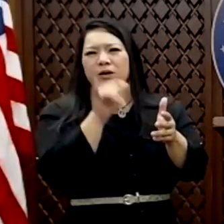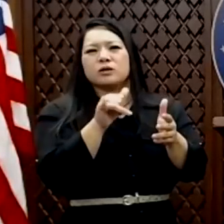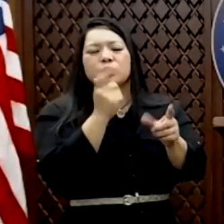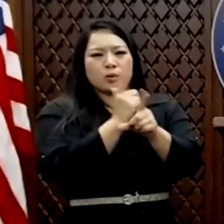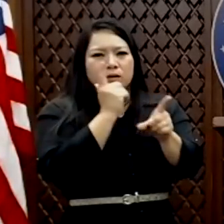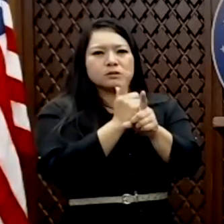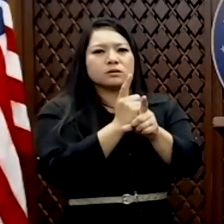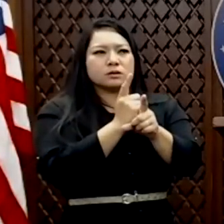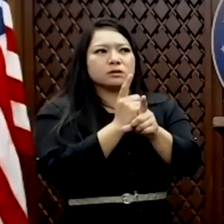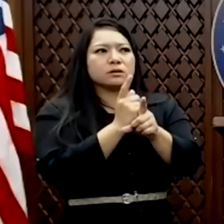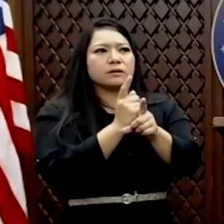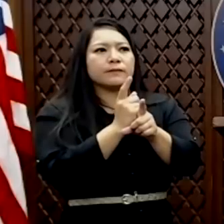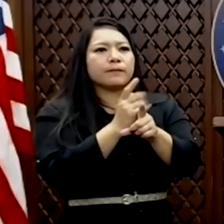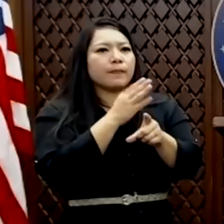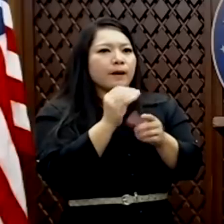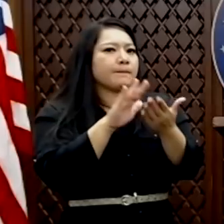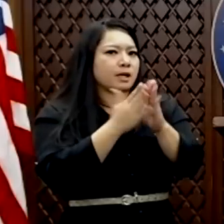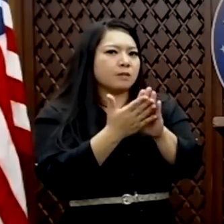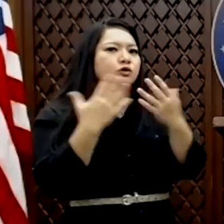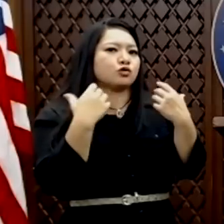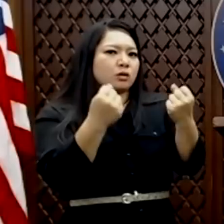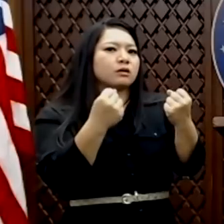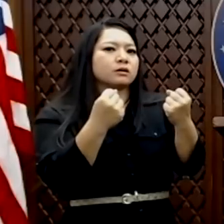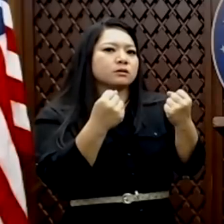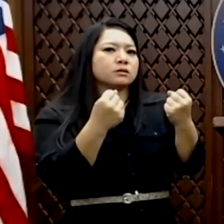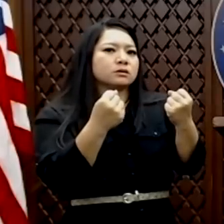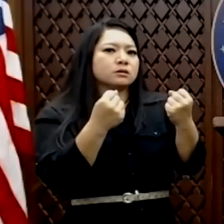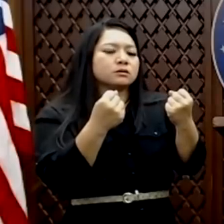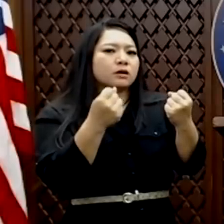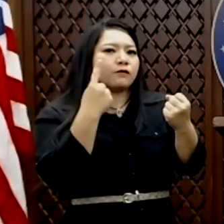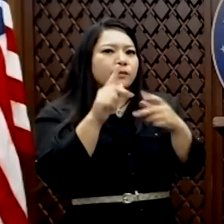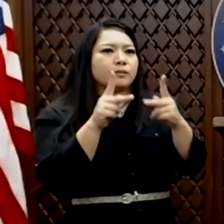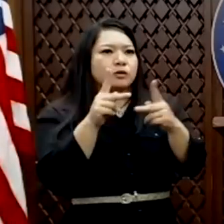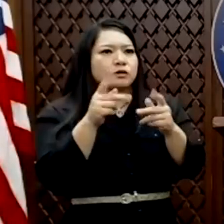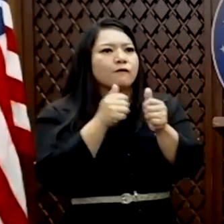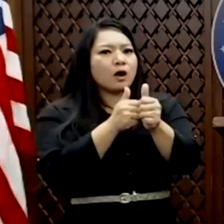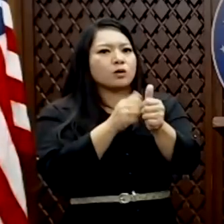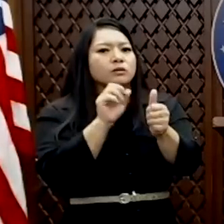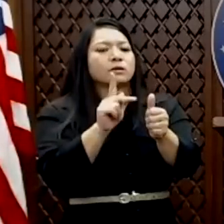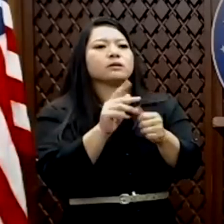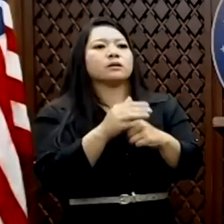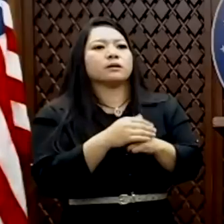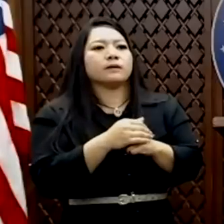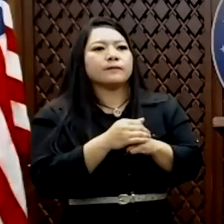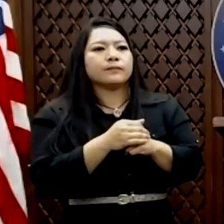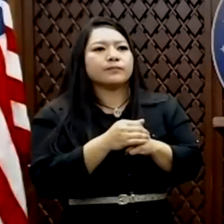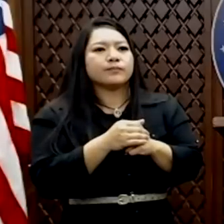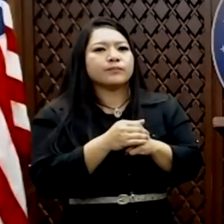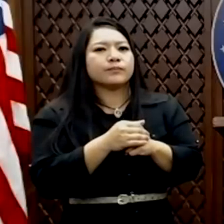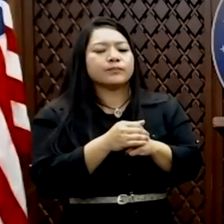and so that it then becomes stronger, enforceable. So it'll be midnight at Tuesday?